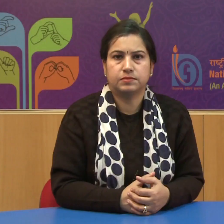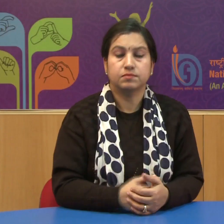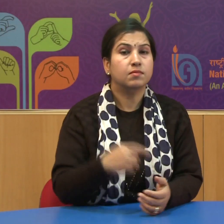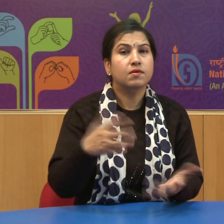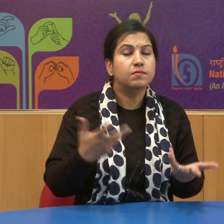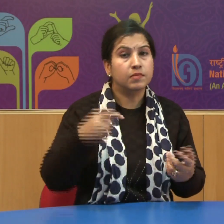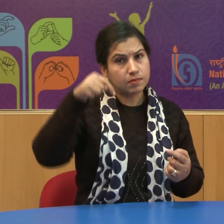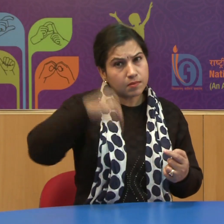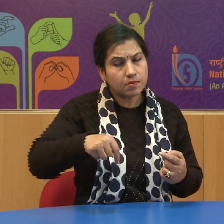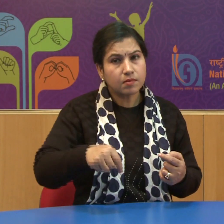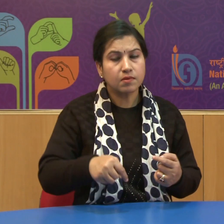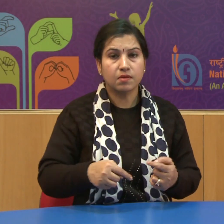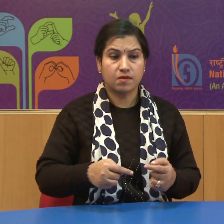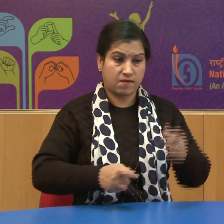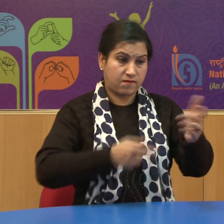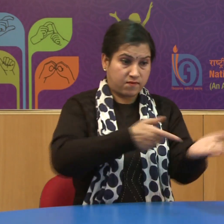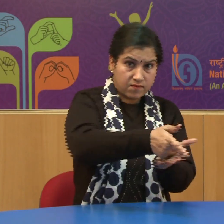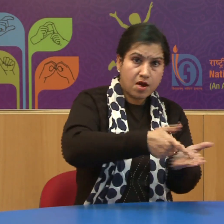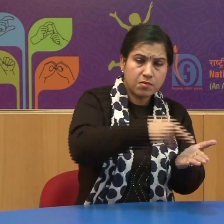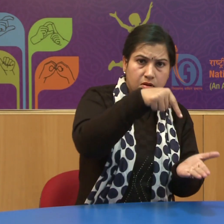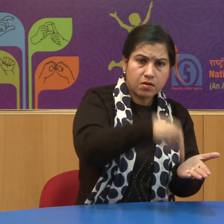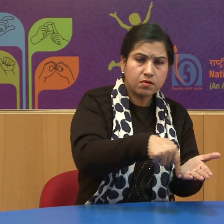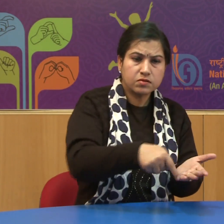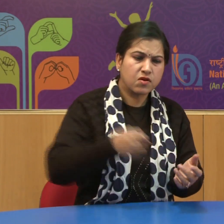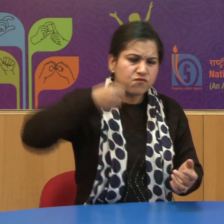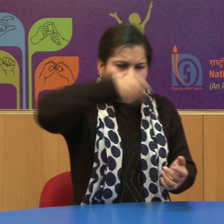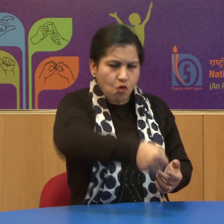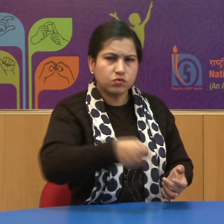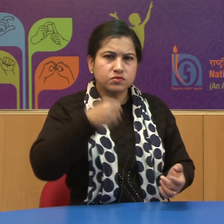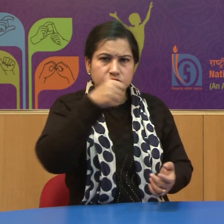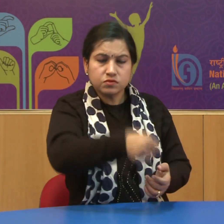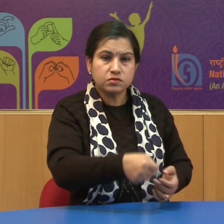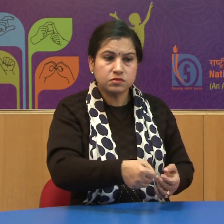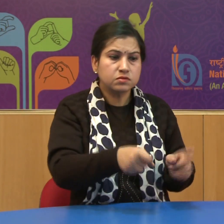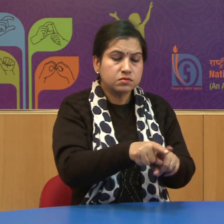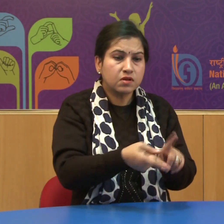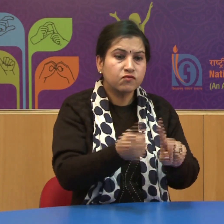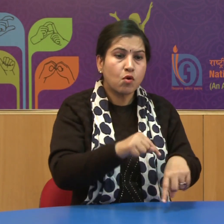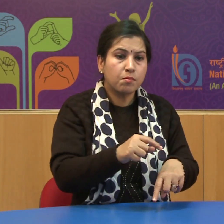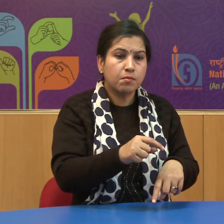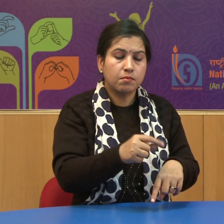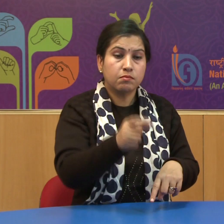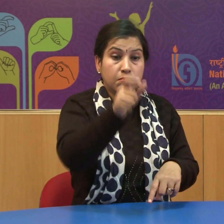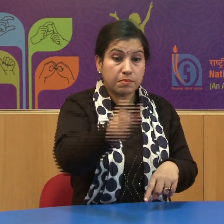And due to this, the farmers were forced to borrow money from